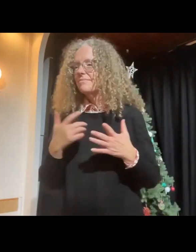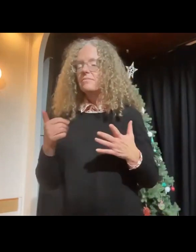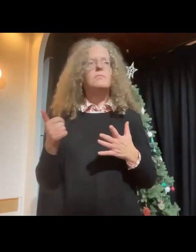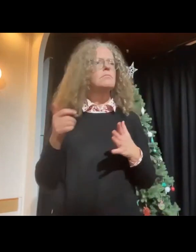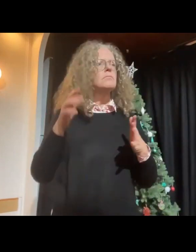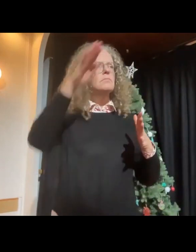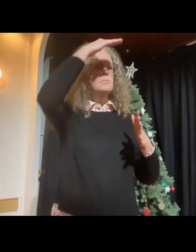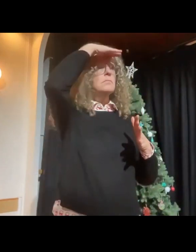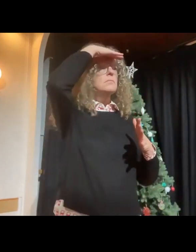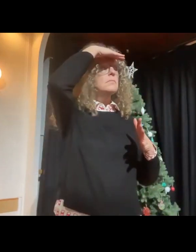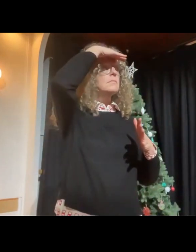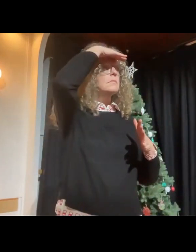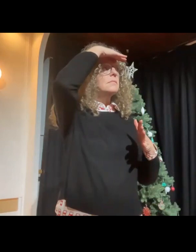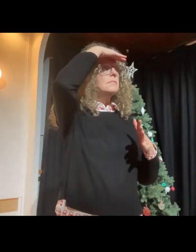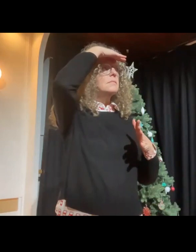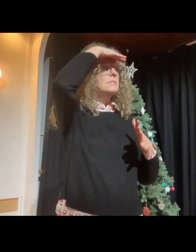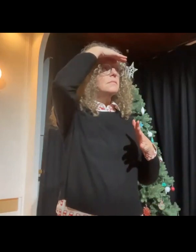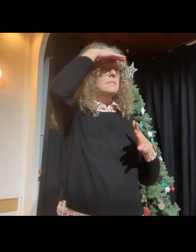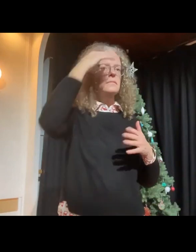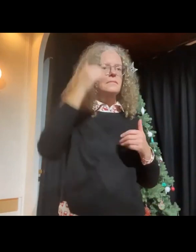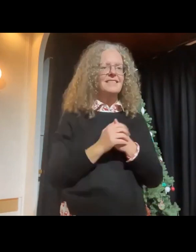Okay, everyone?